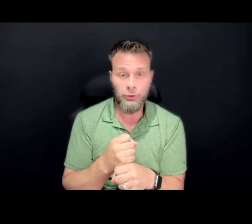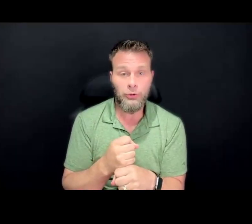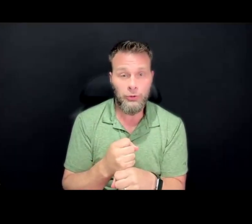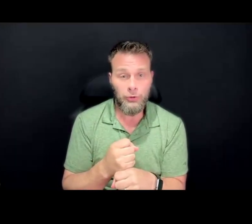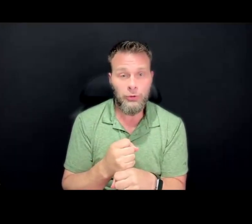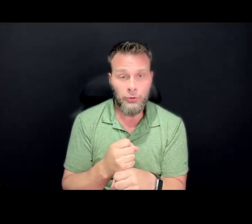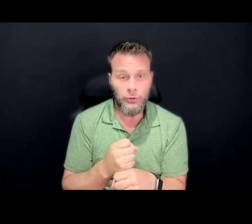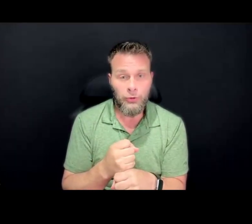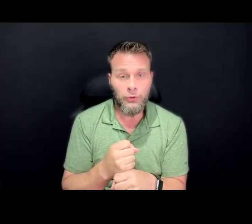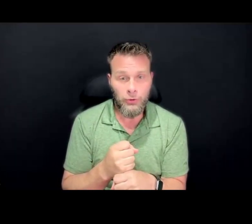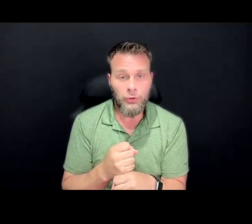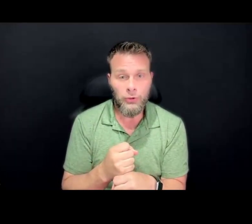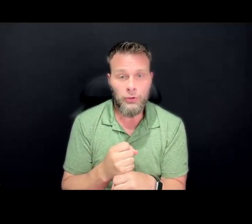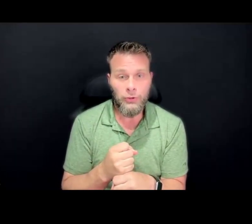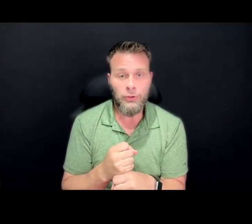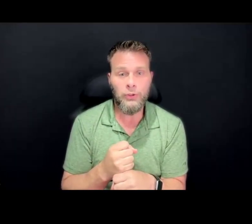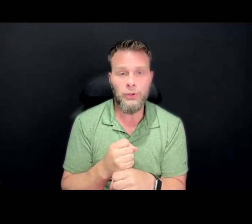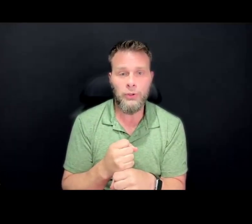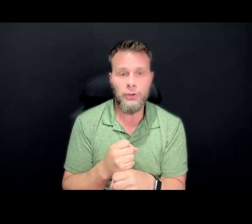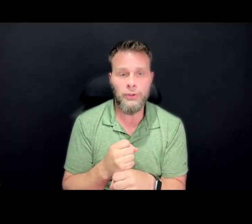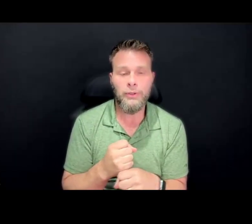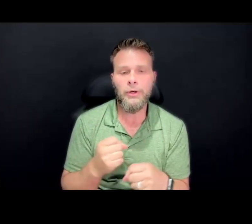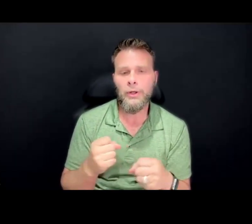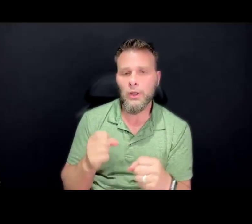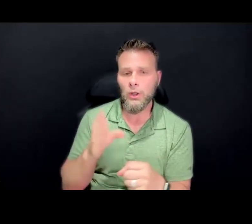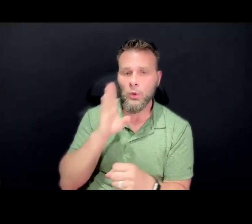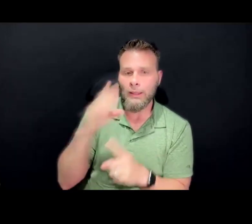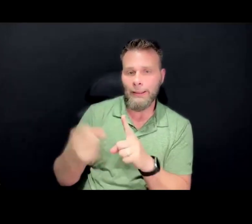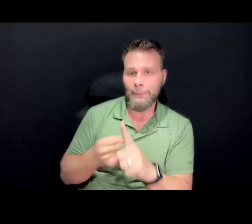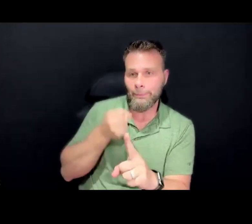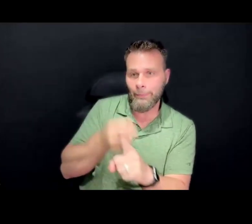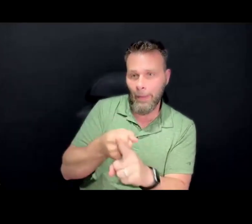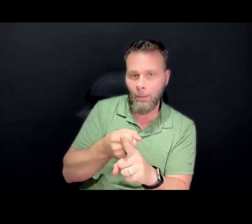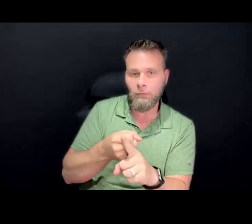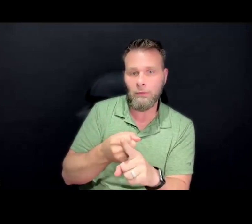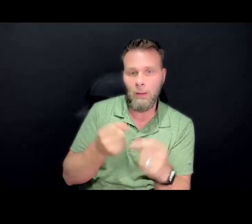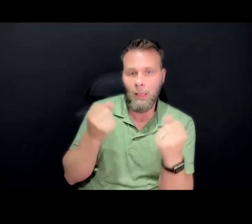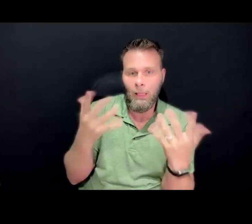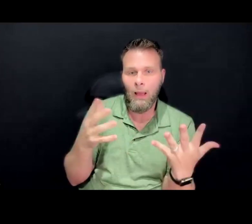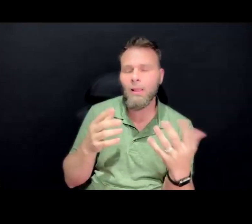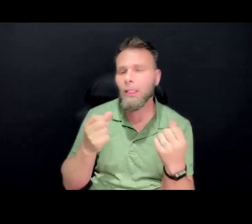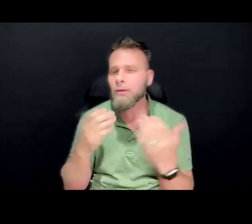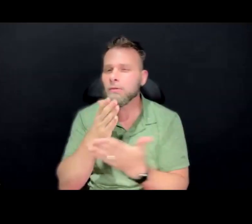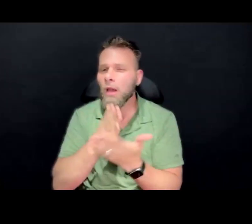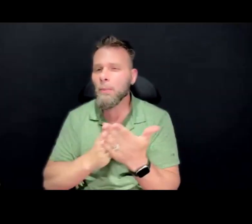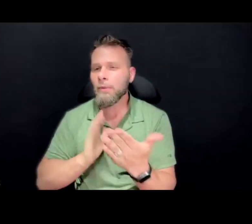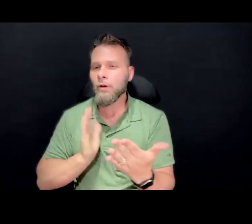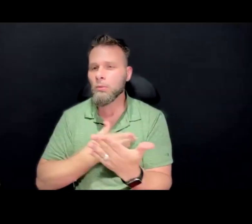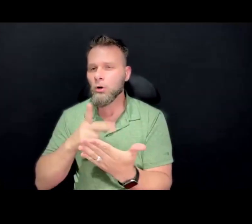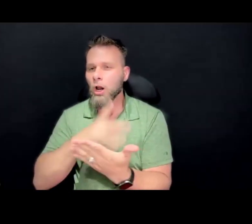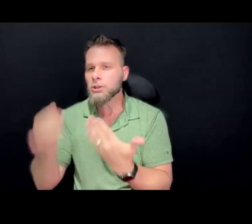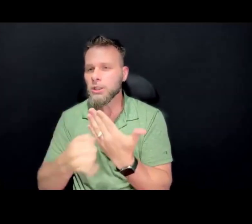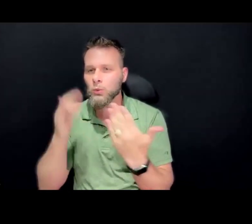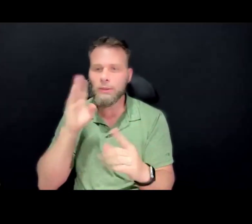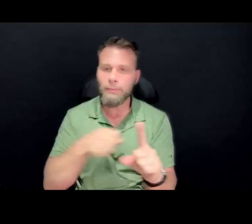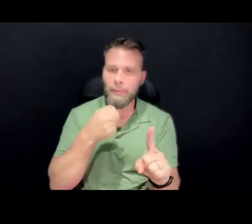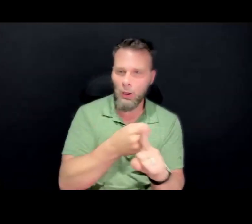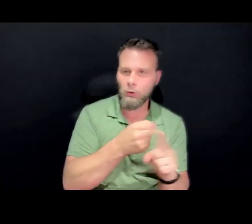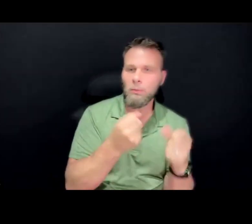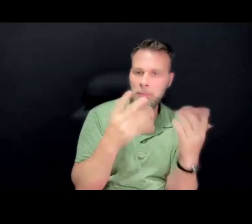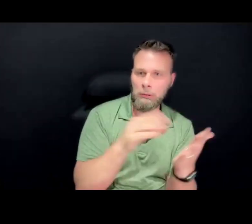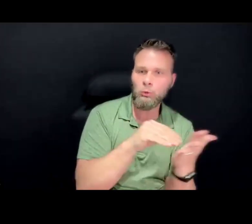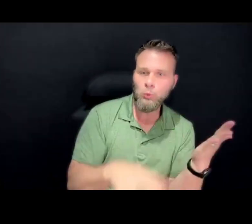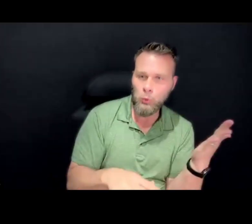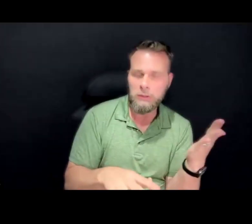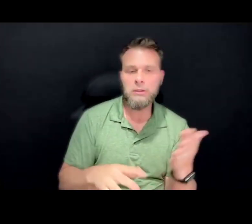which affect all of us. So I want to continue to work to solve different issues that affect BPS students. Now I'll